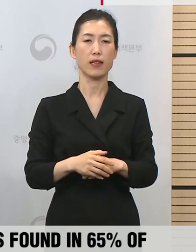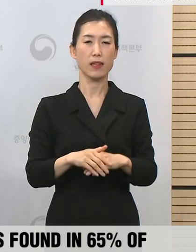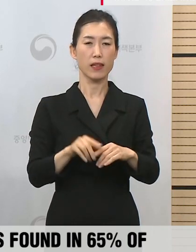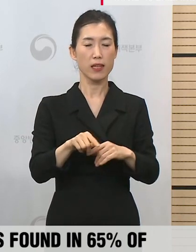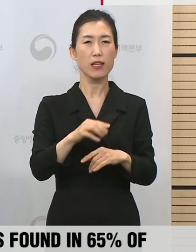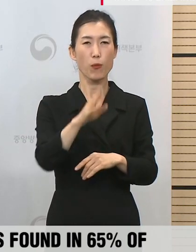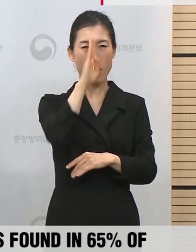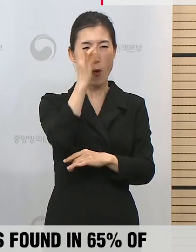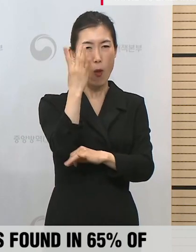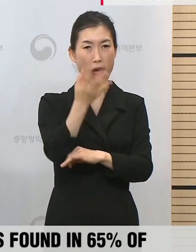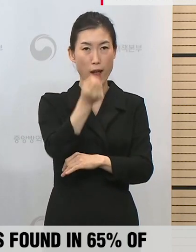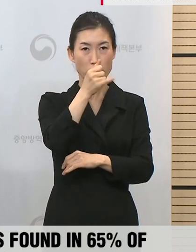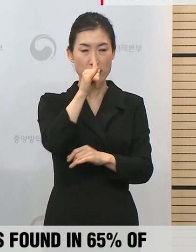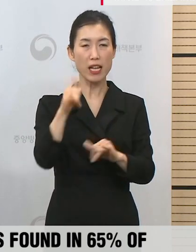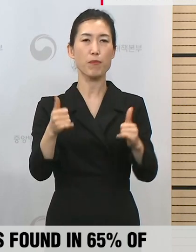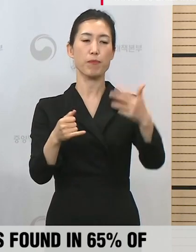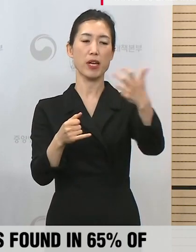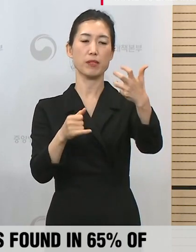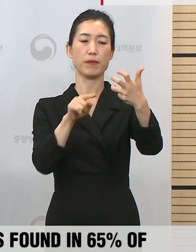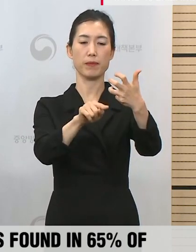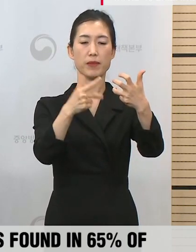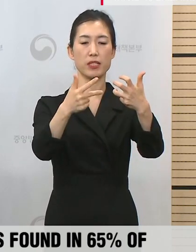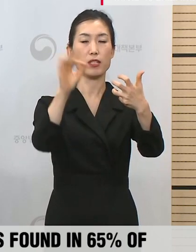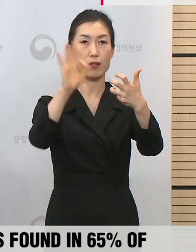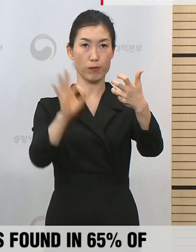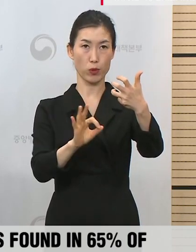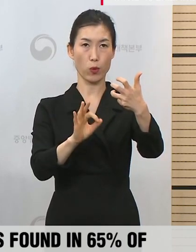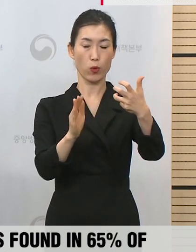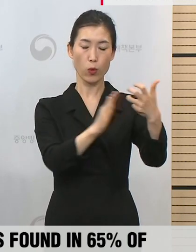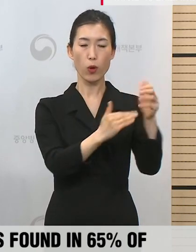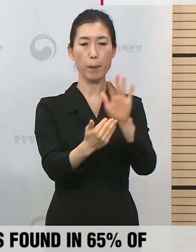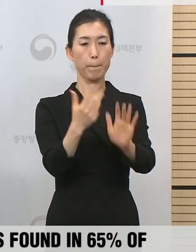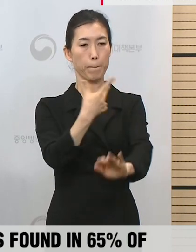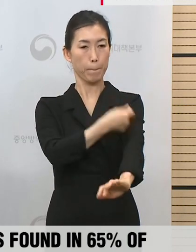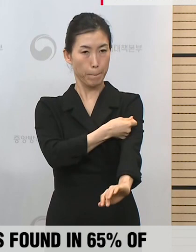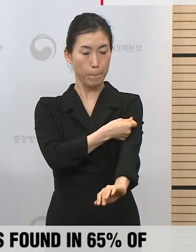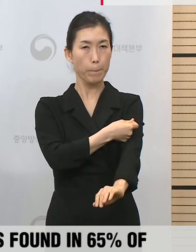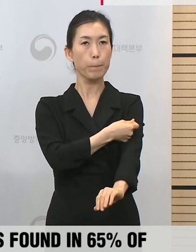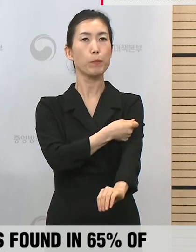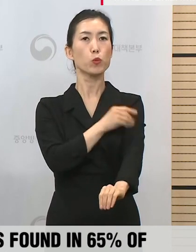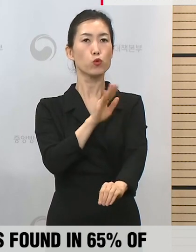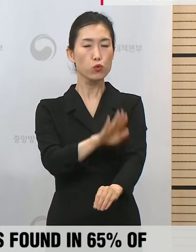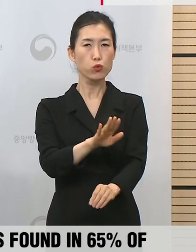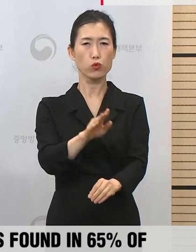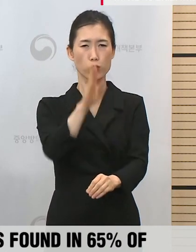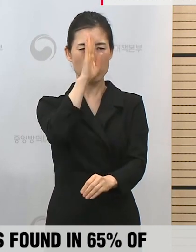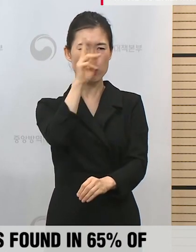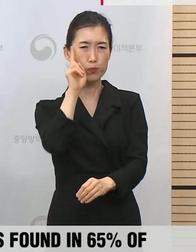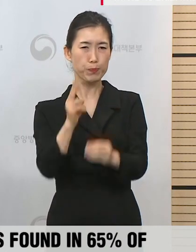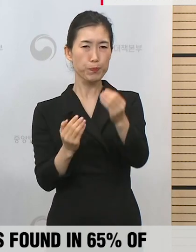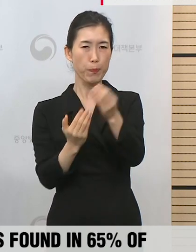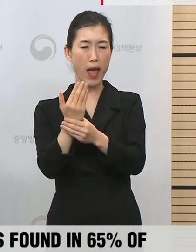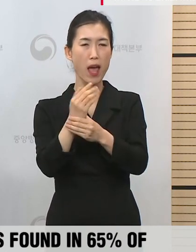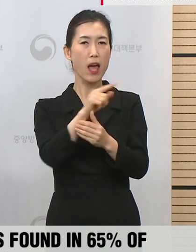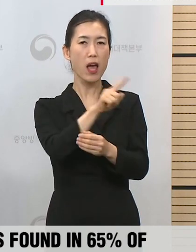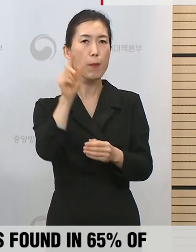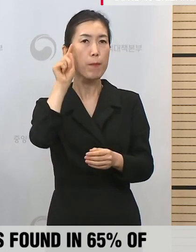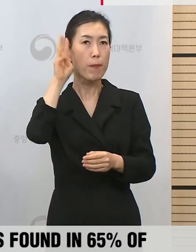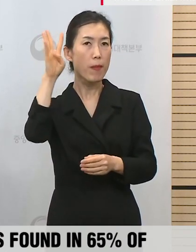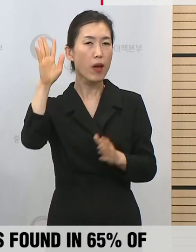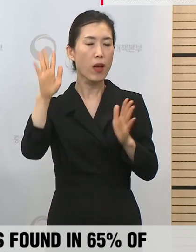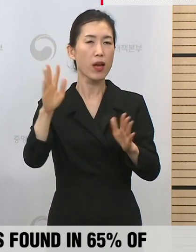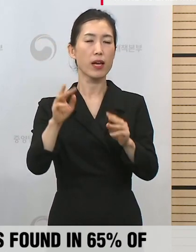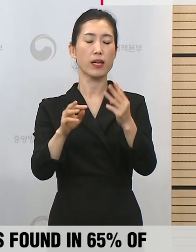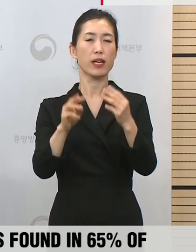average age was about 62.8, and 87% had underlying medical illnesses, and until